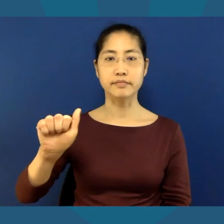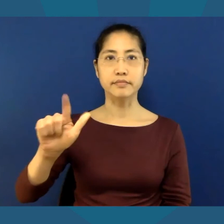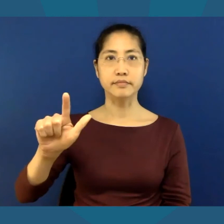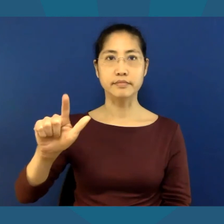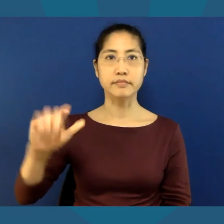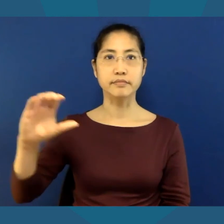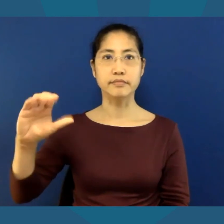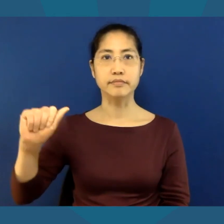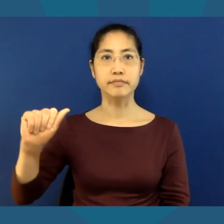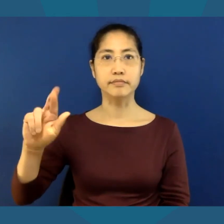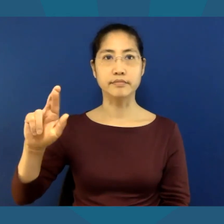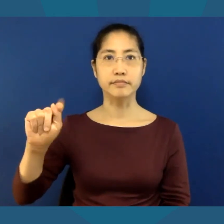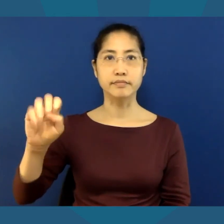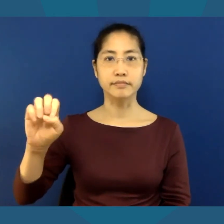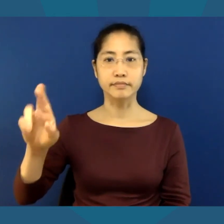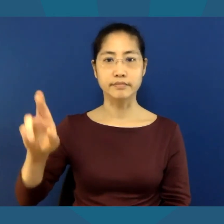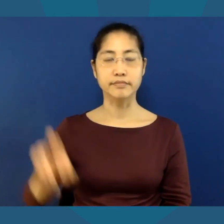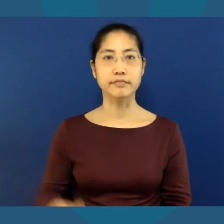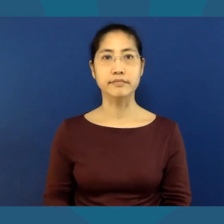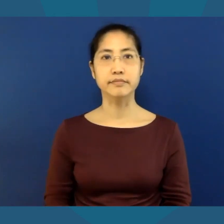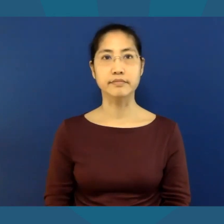Neil Carter.